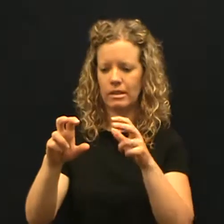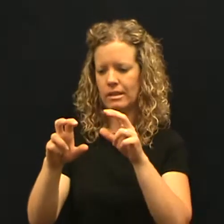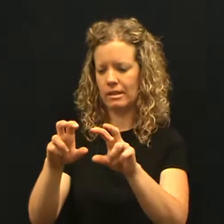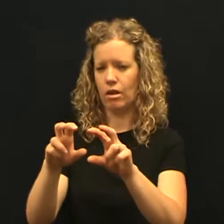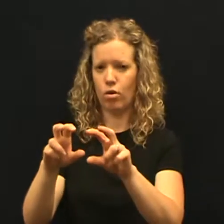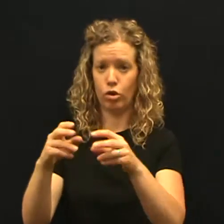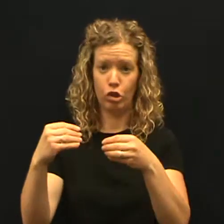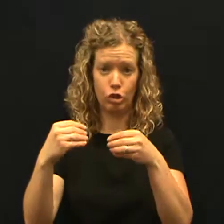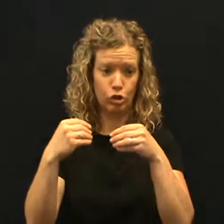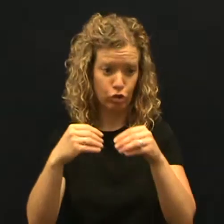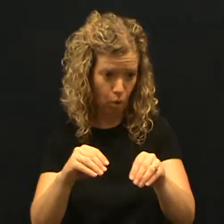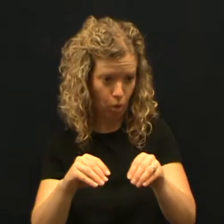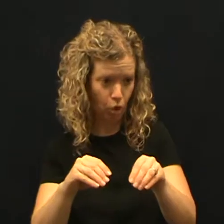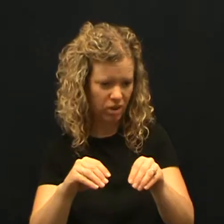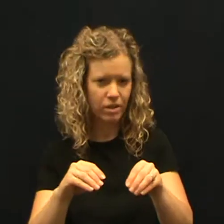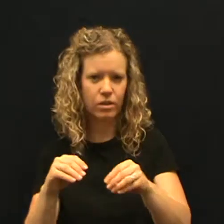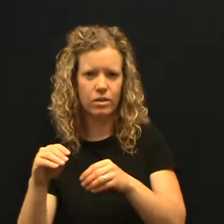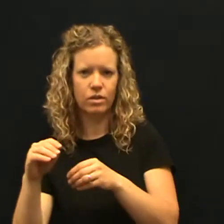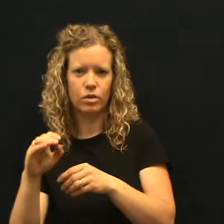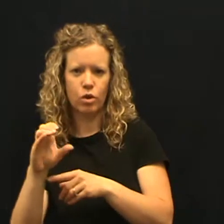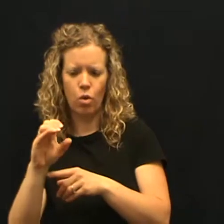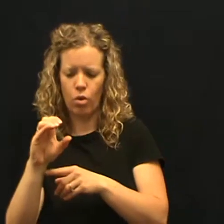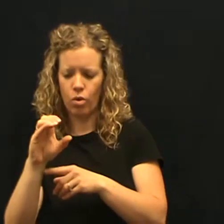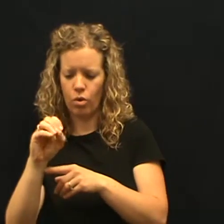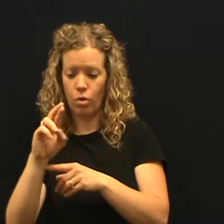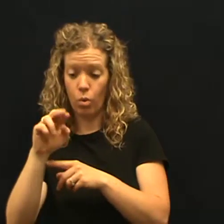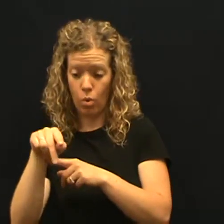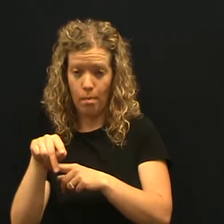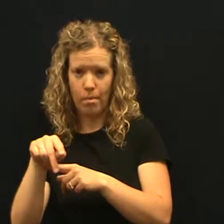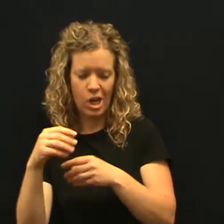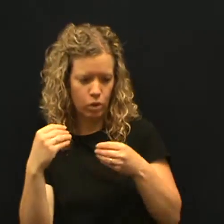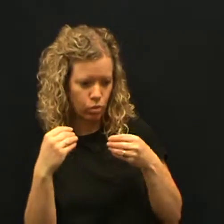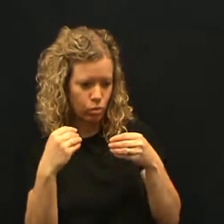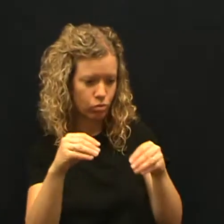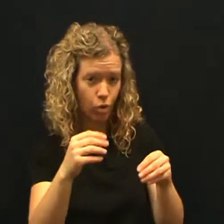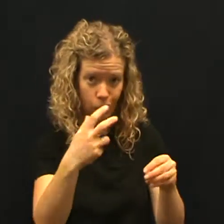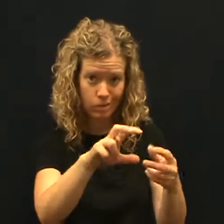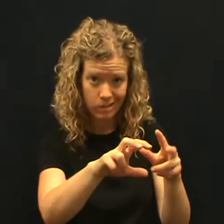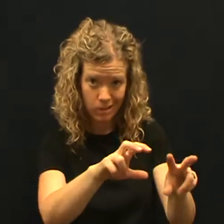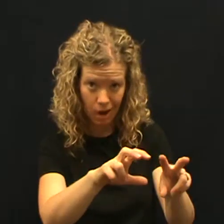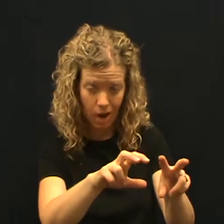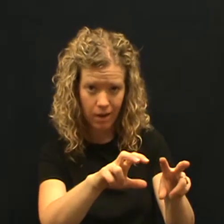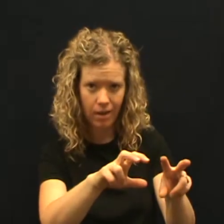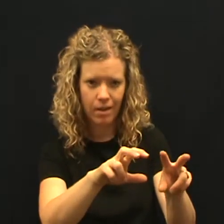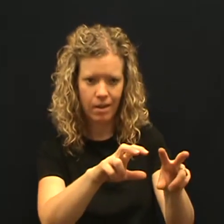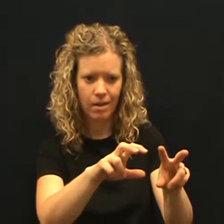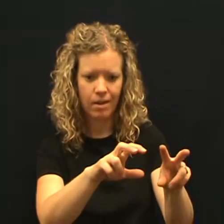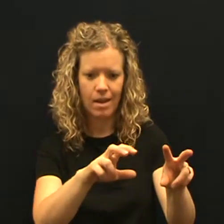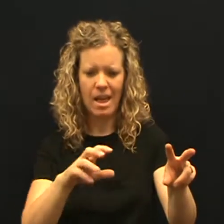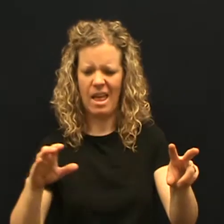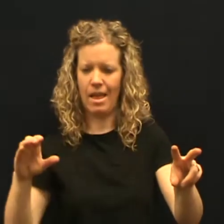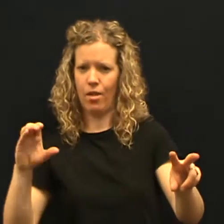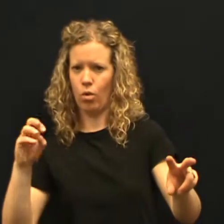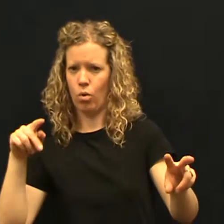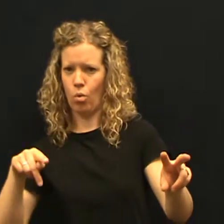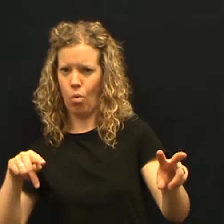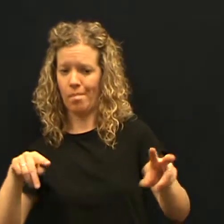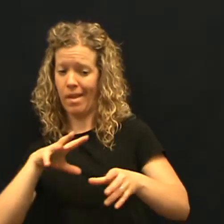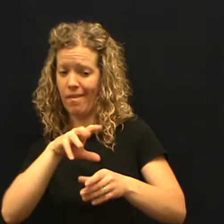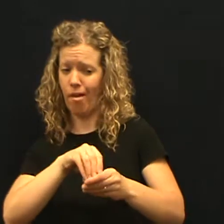sold by the corporation, is issued by the corporation, that's the end of the corporation's involvement in